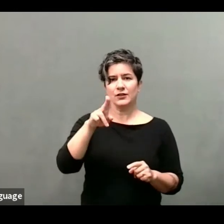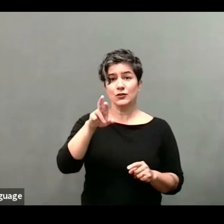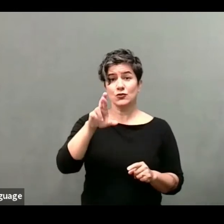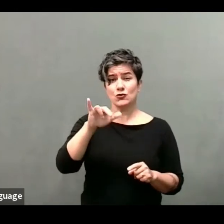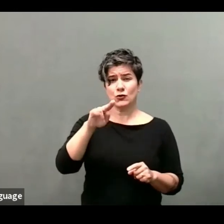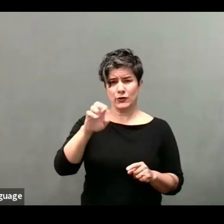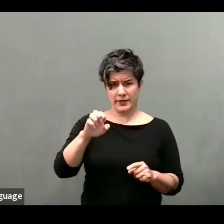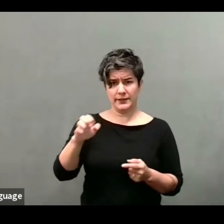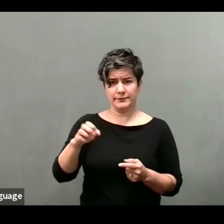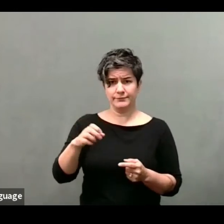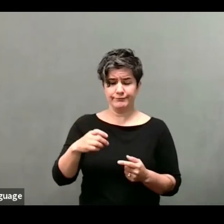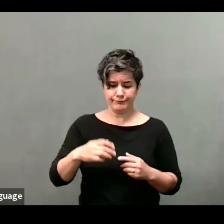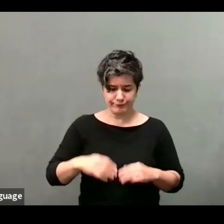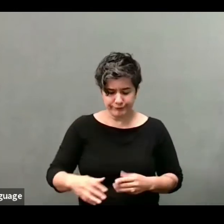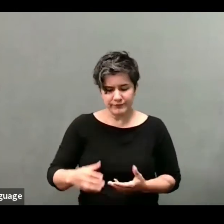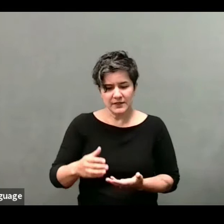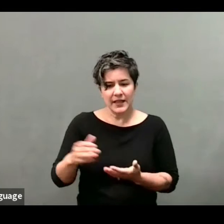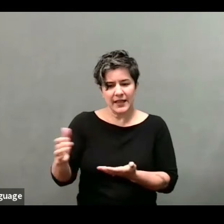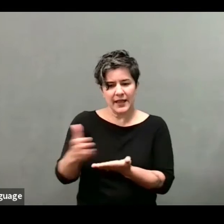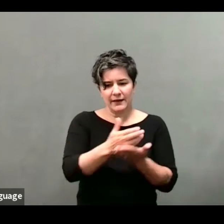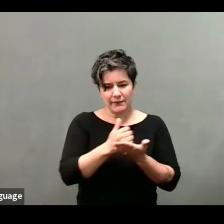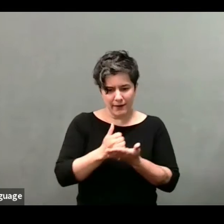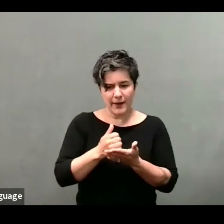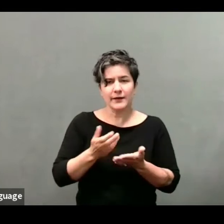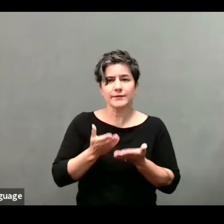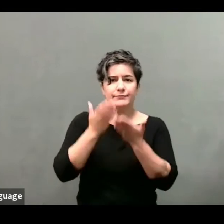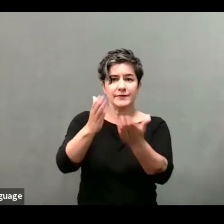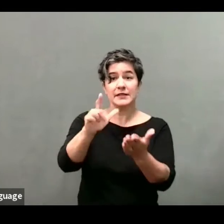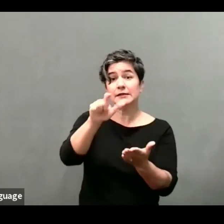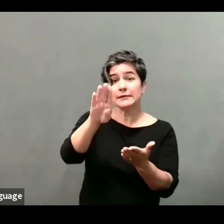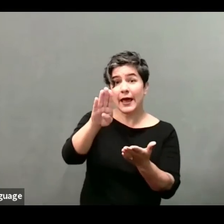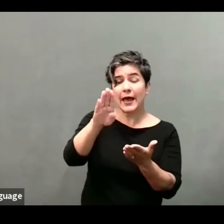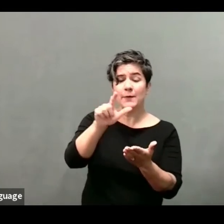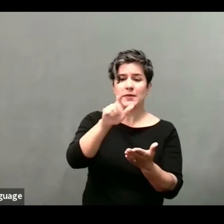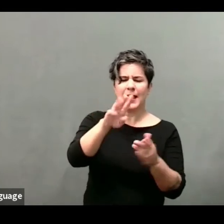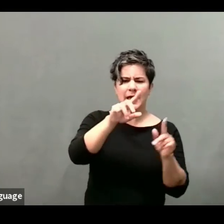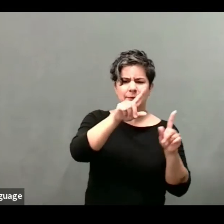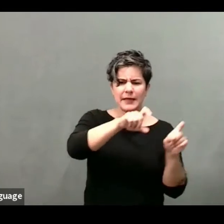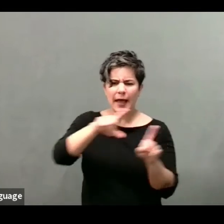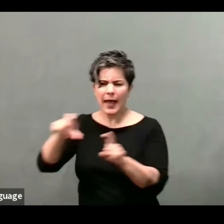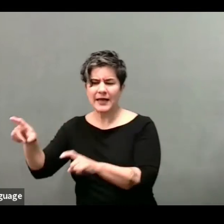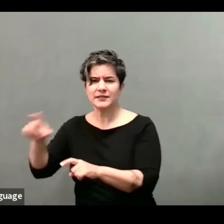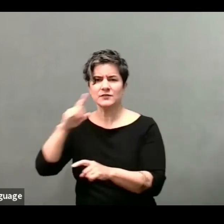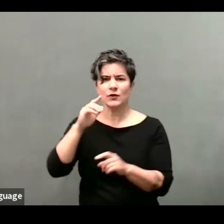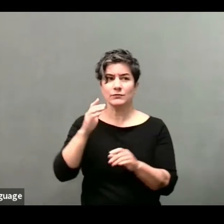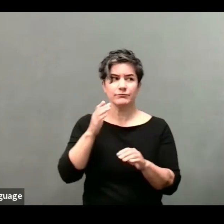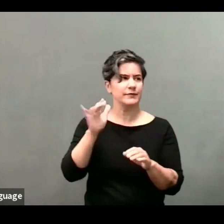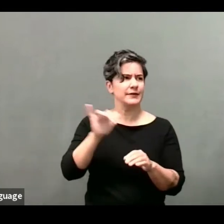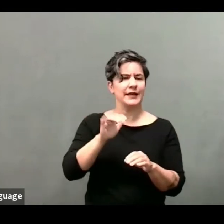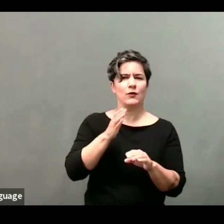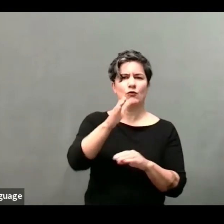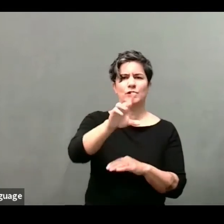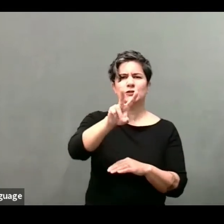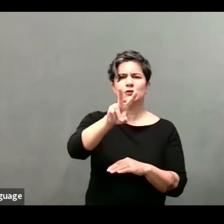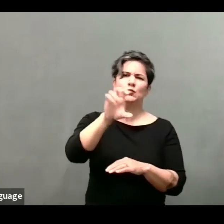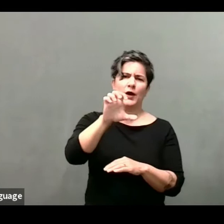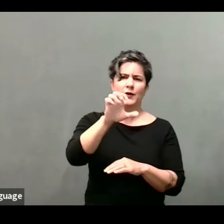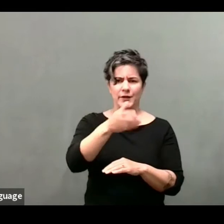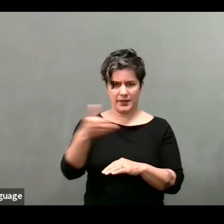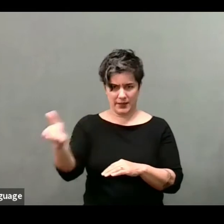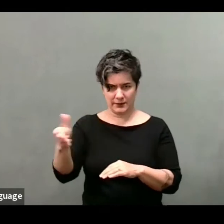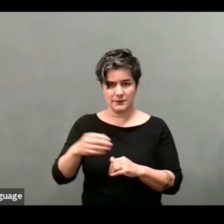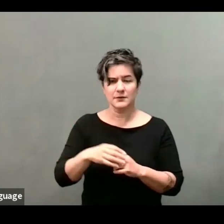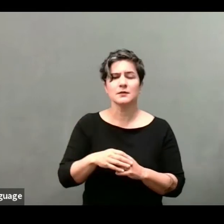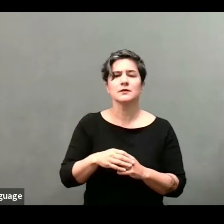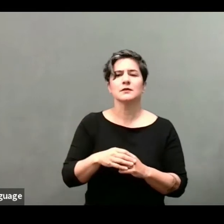for something like 200 plus different substances. Couple limitations. A, just like with the other